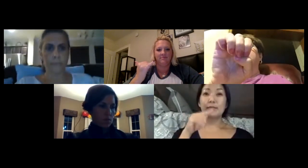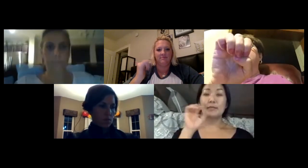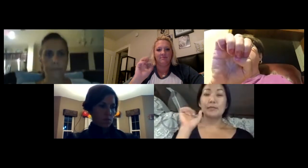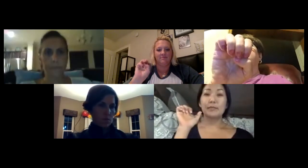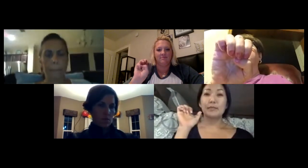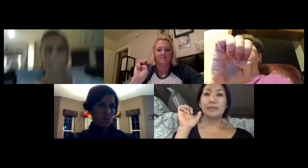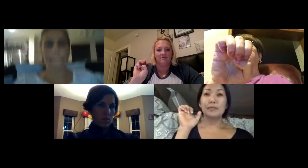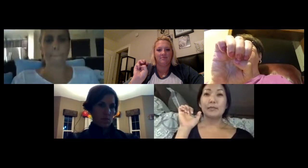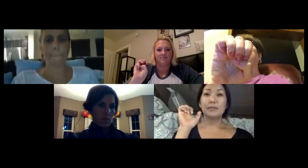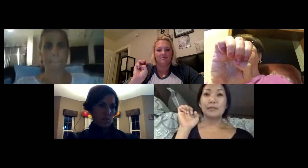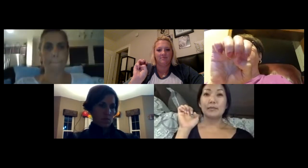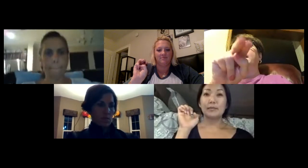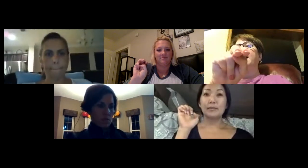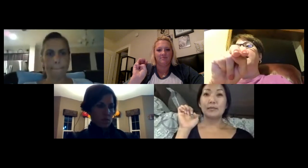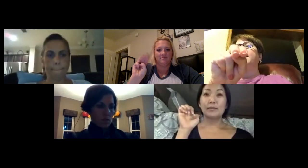E N.